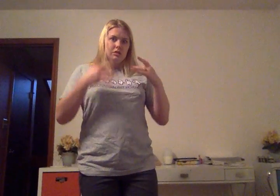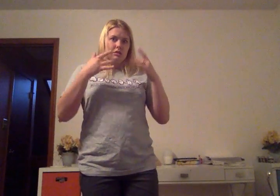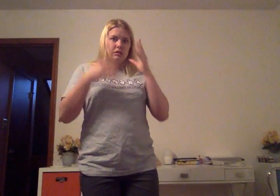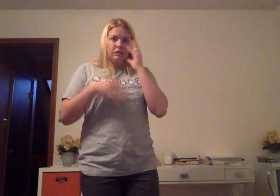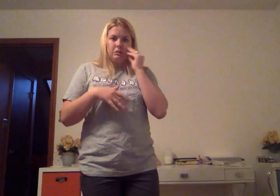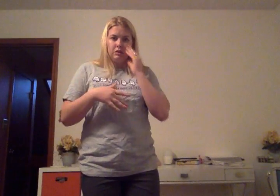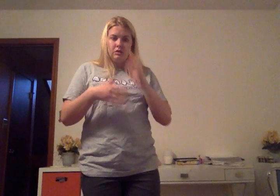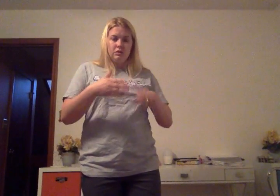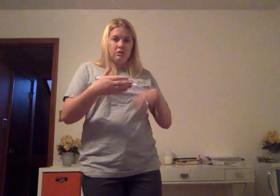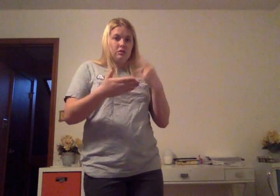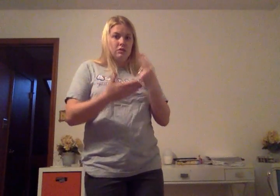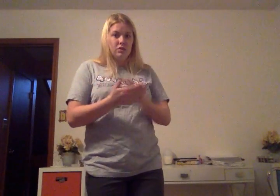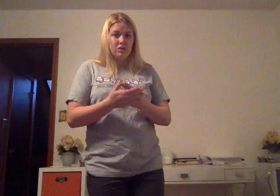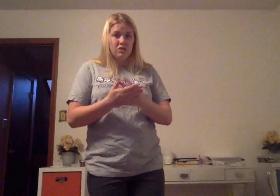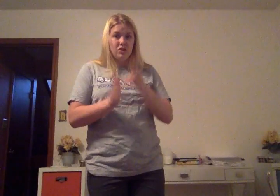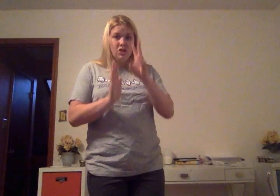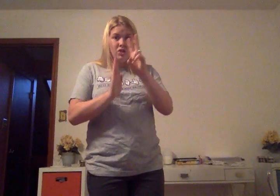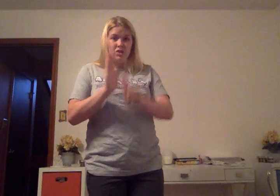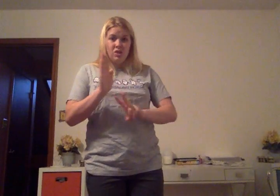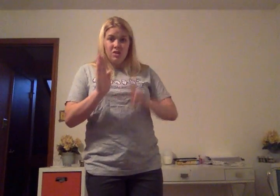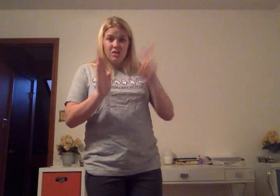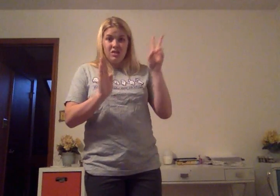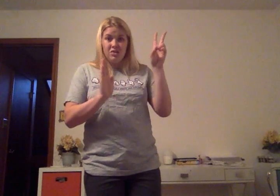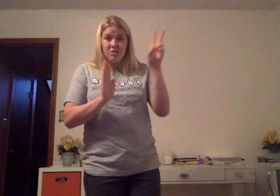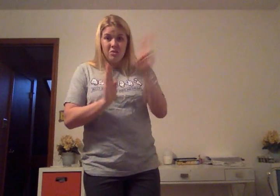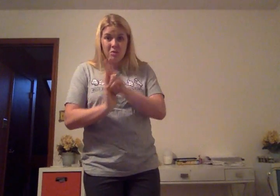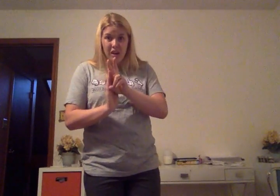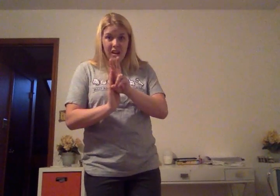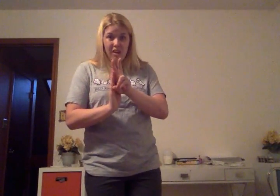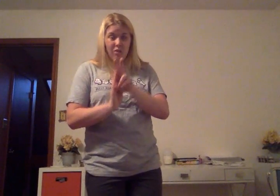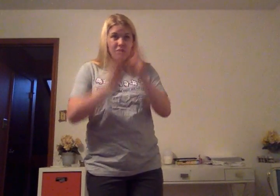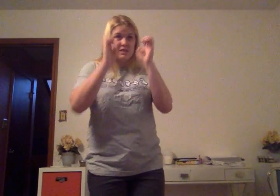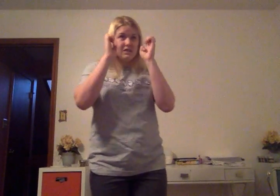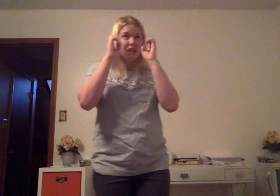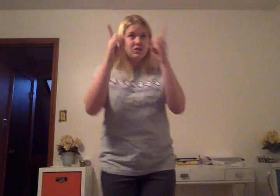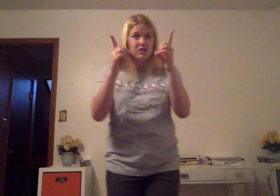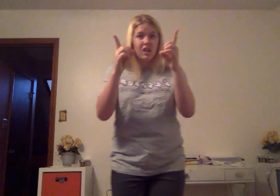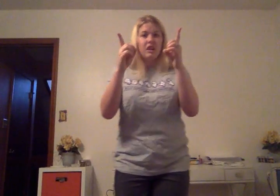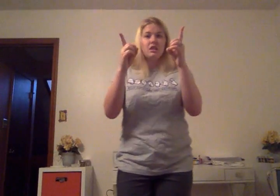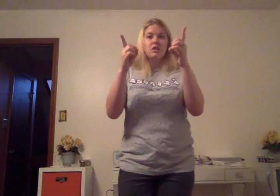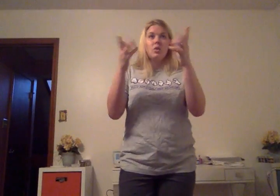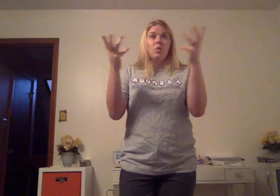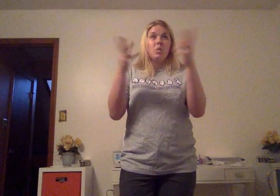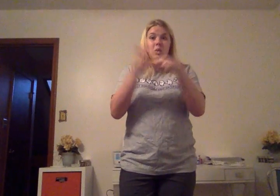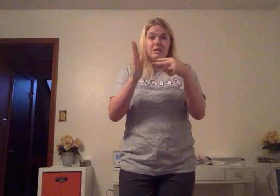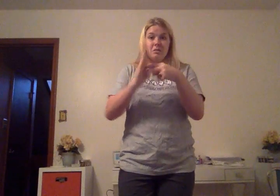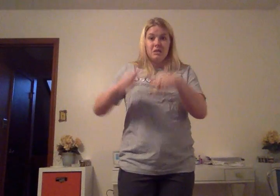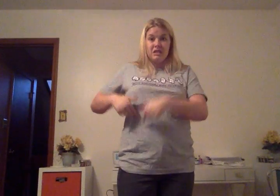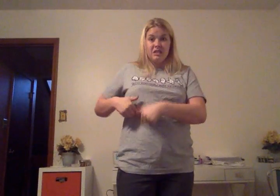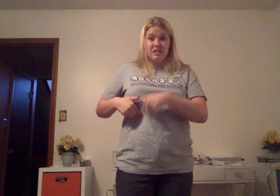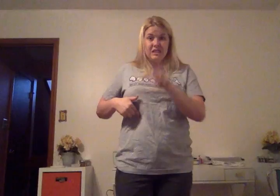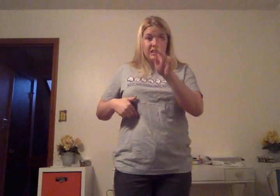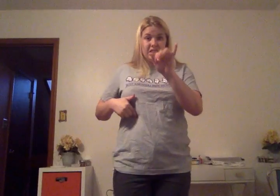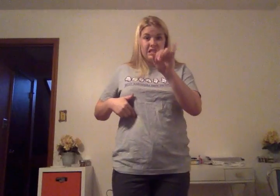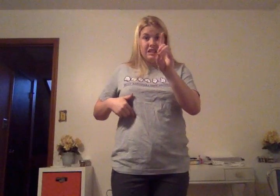They make you take a 2-hour course to kind of educate you on what giving up a kidney means for your life. And so it was